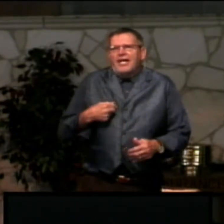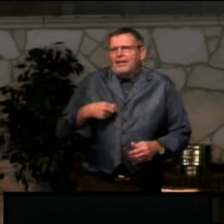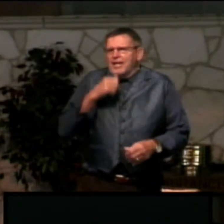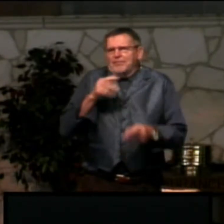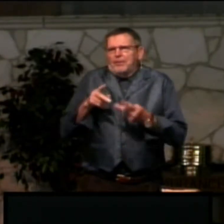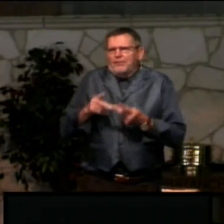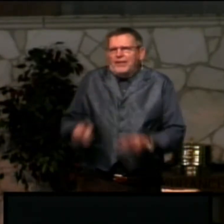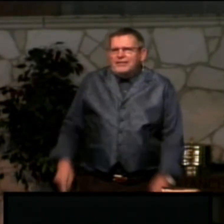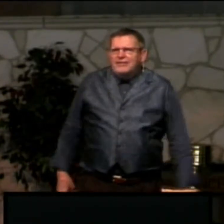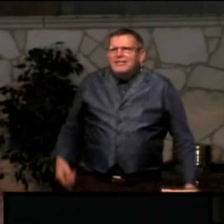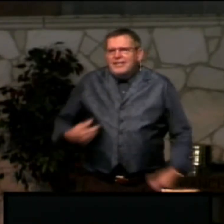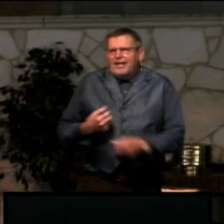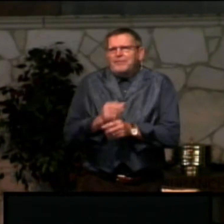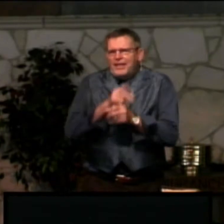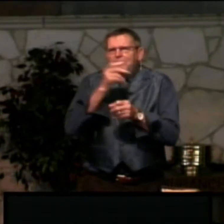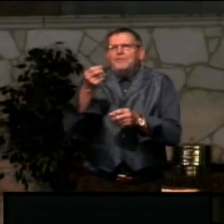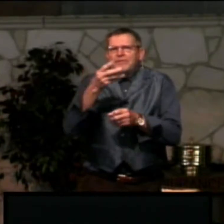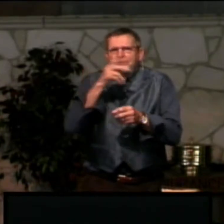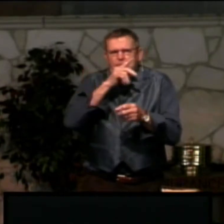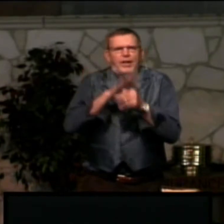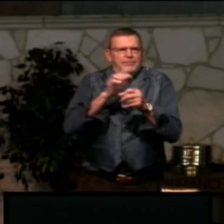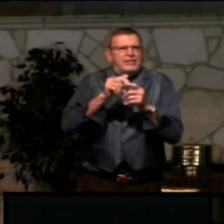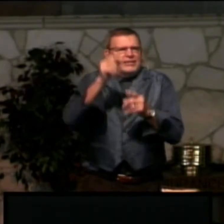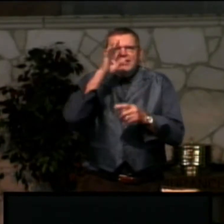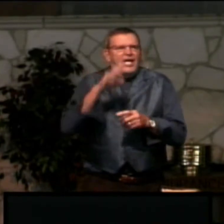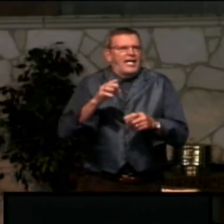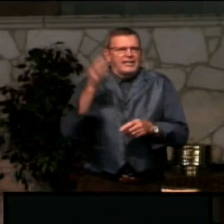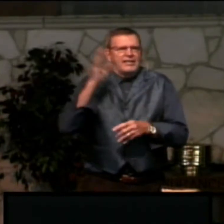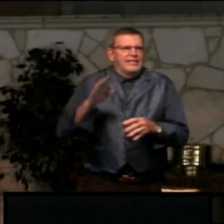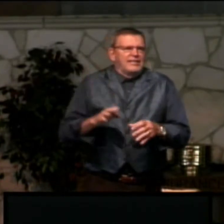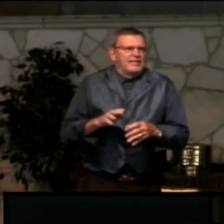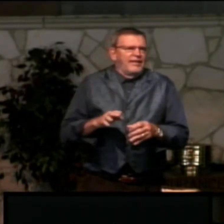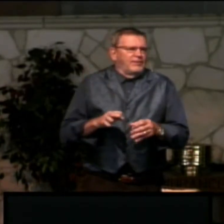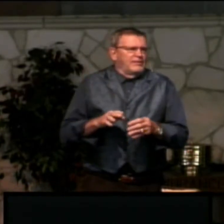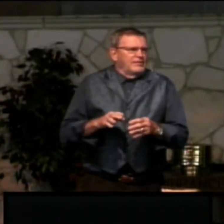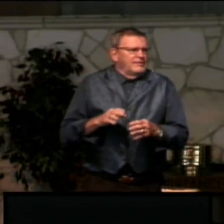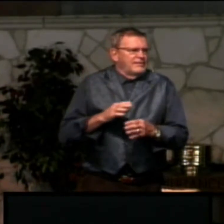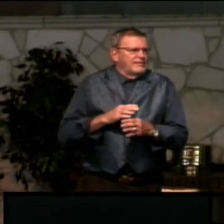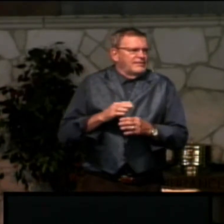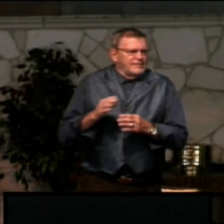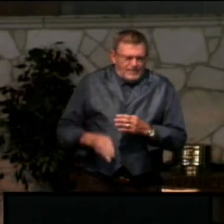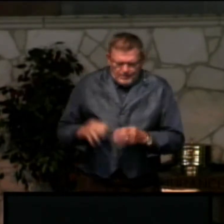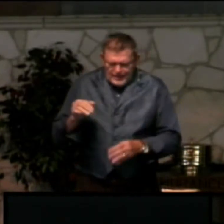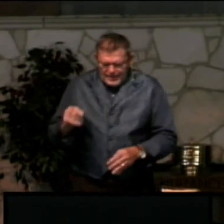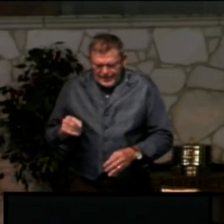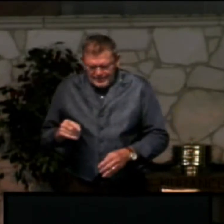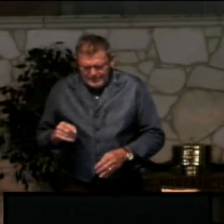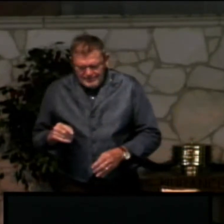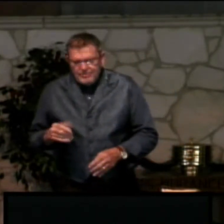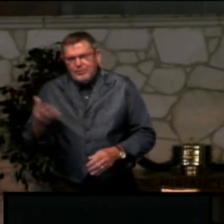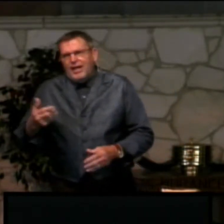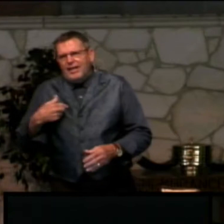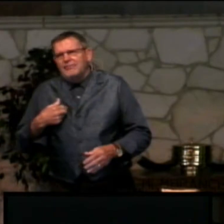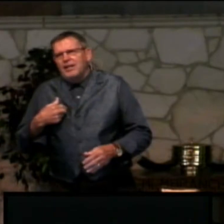with you. I'm not perfect. I made a few promises to God and never completed